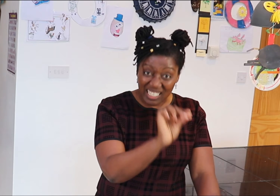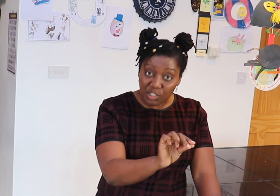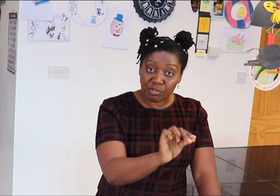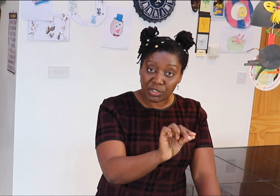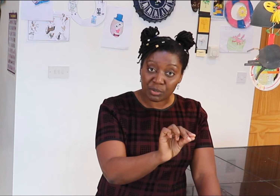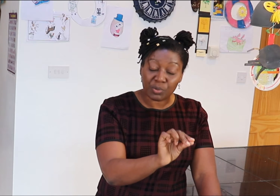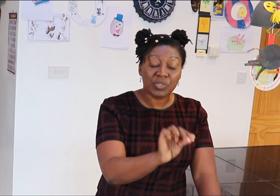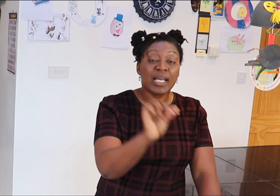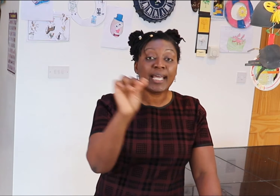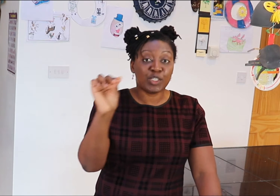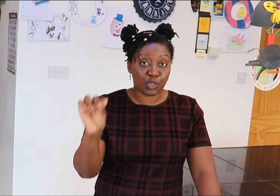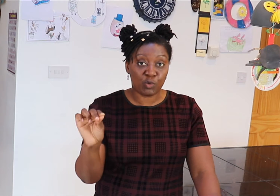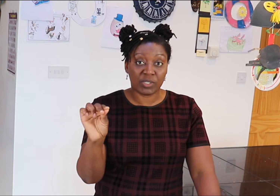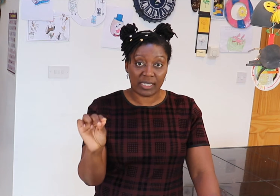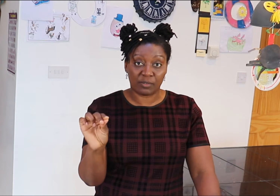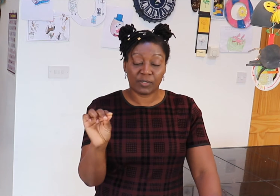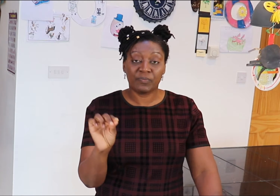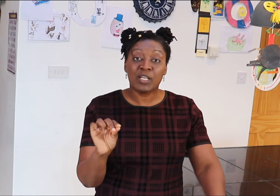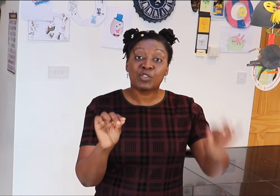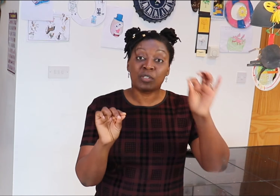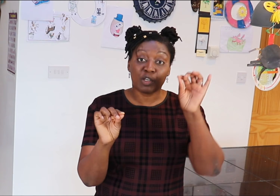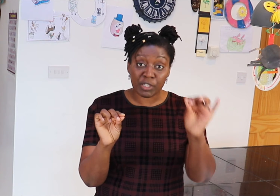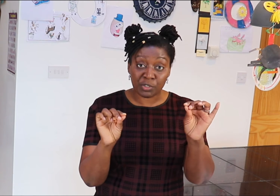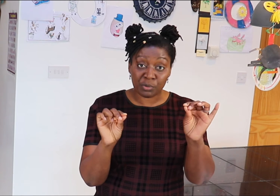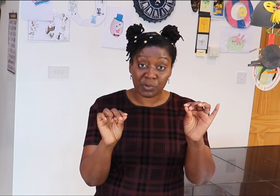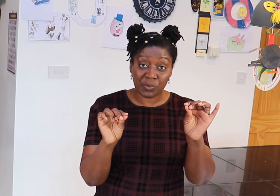these crystals into human cells. So the crystals